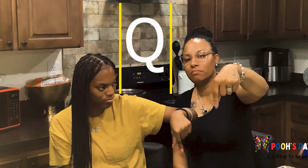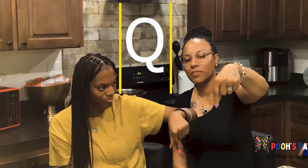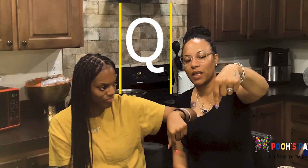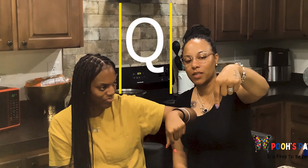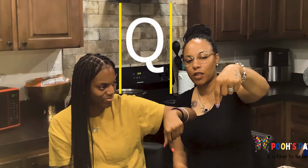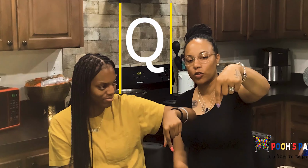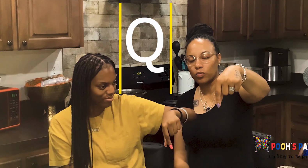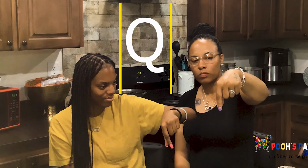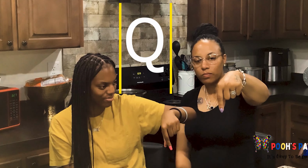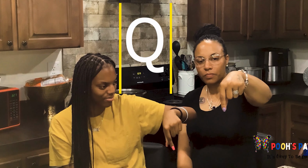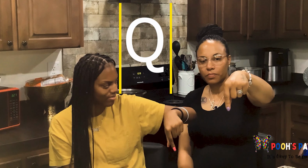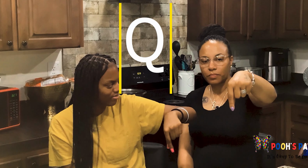That's a cue.